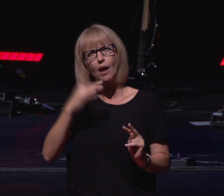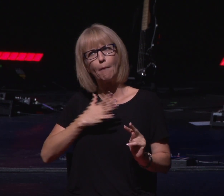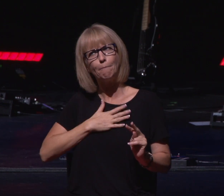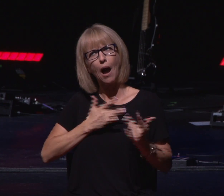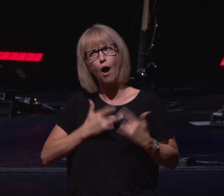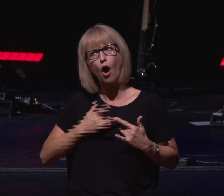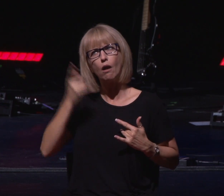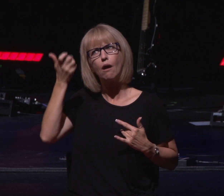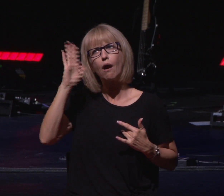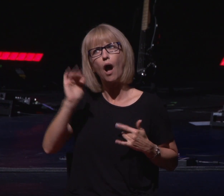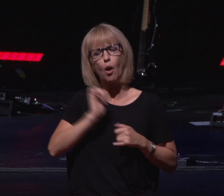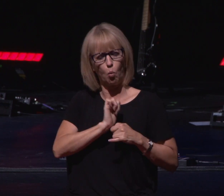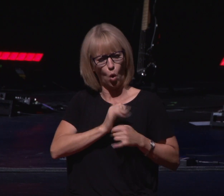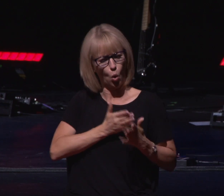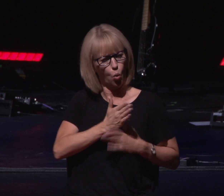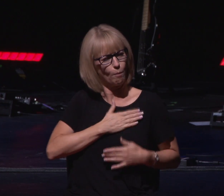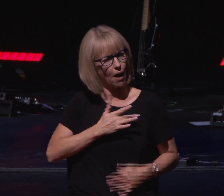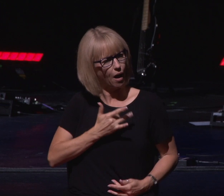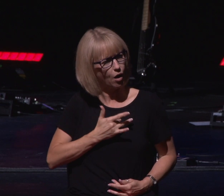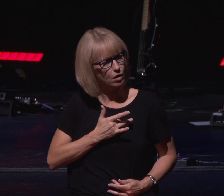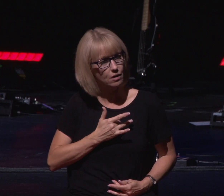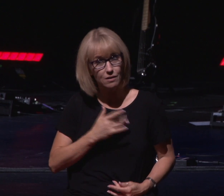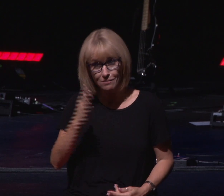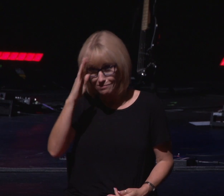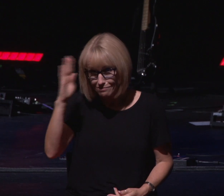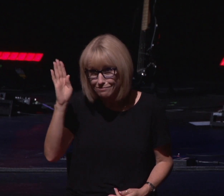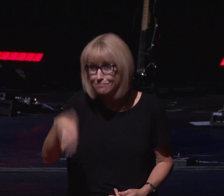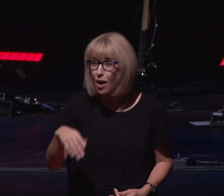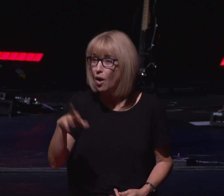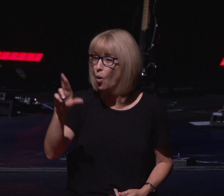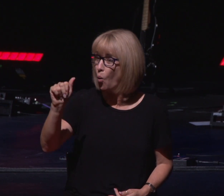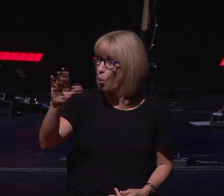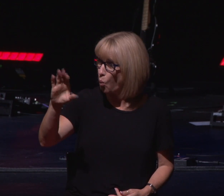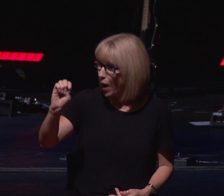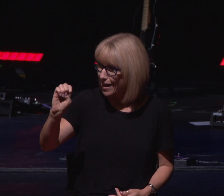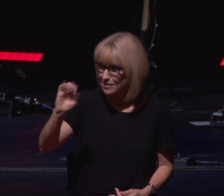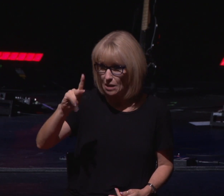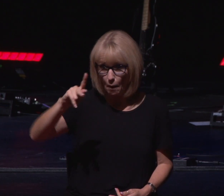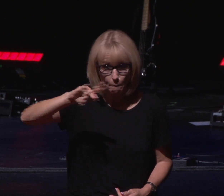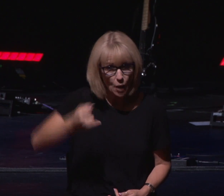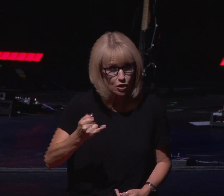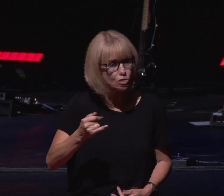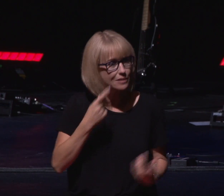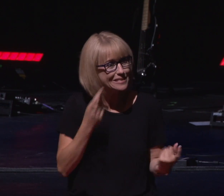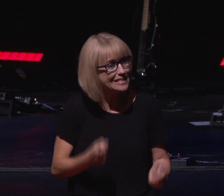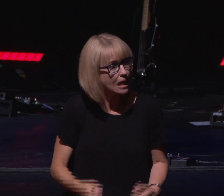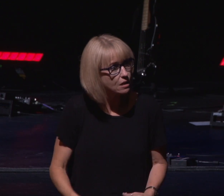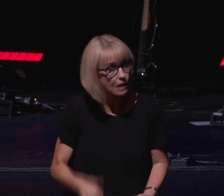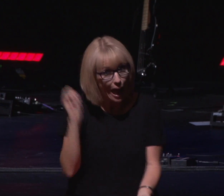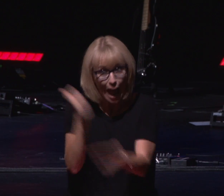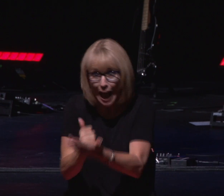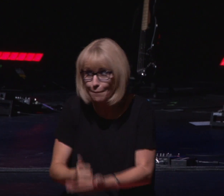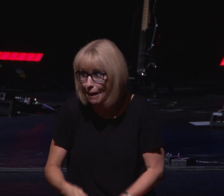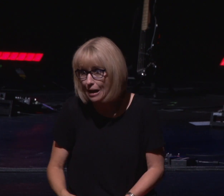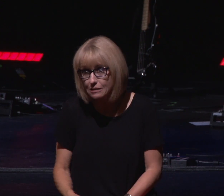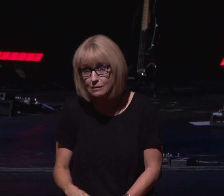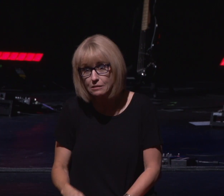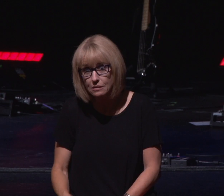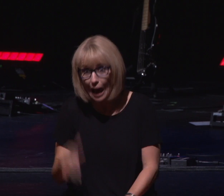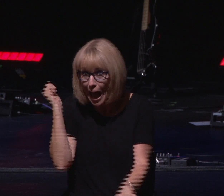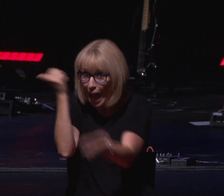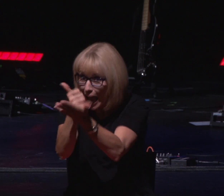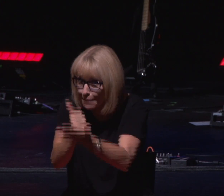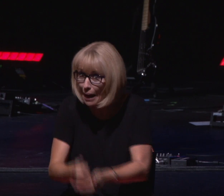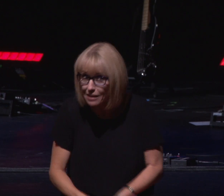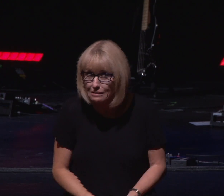Racial prejudice, without a doubt, is a sin. It's just a sin. How about an amen on that? And